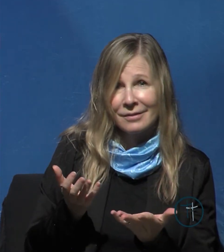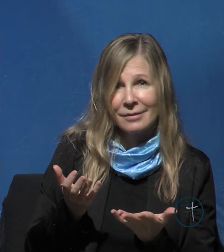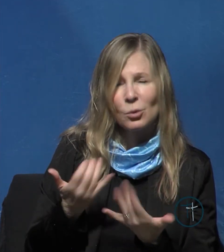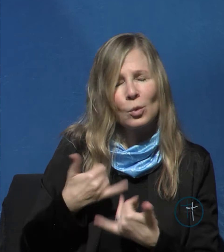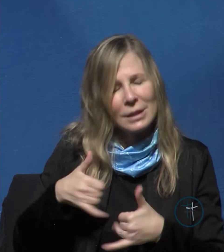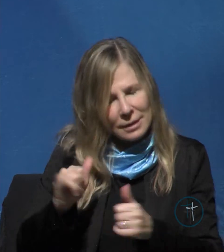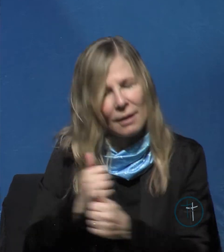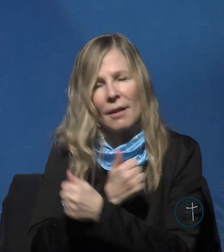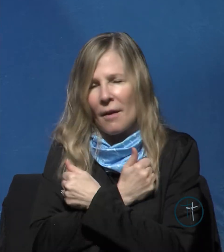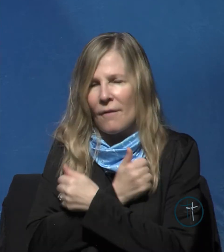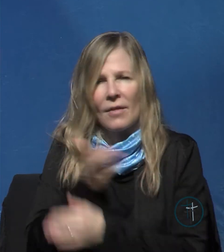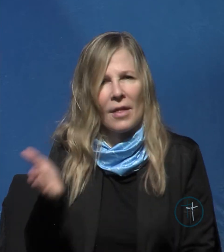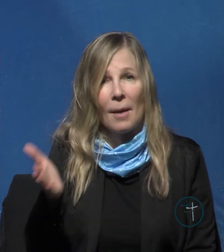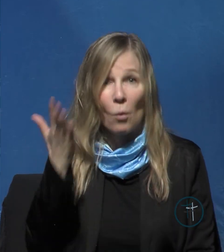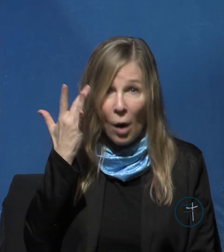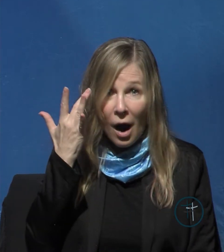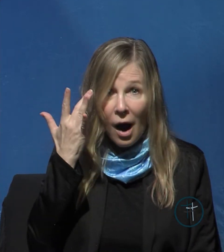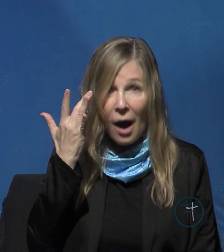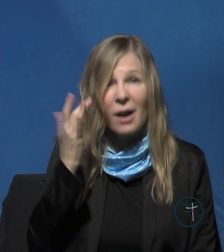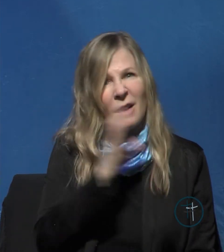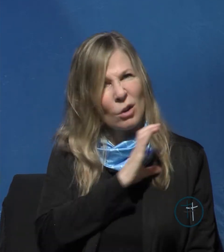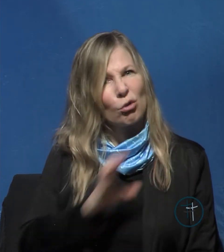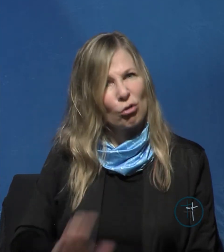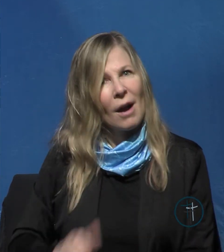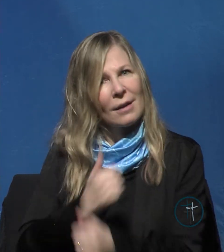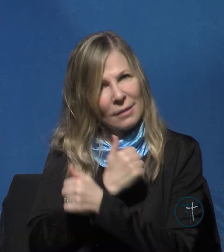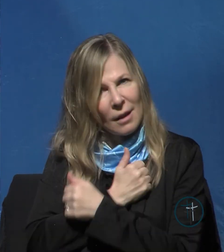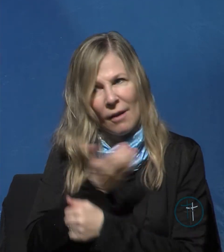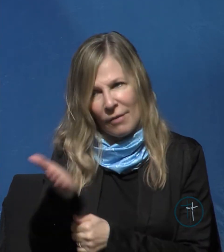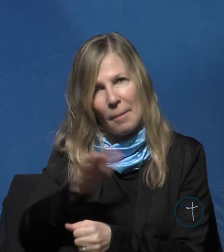We love them because Christ loved them enough to die for them.